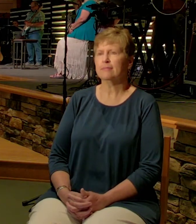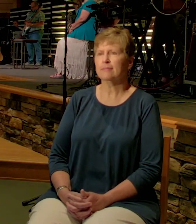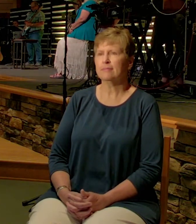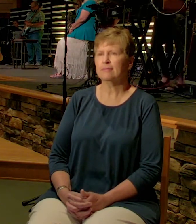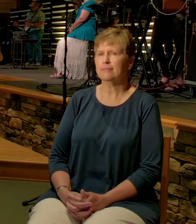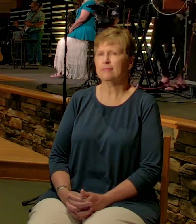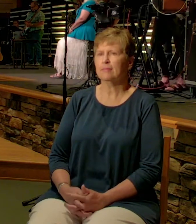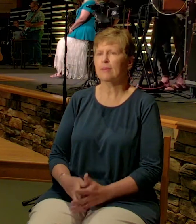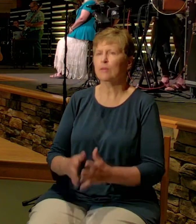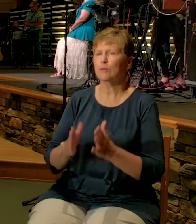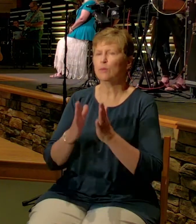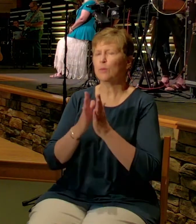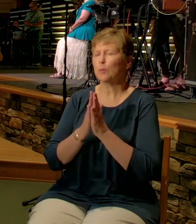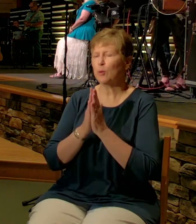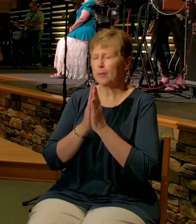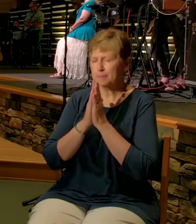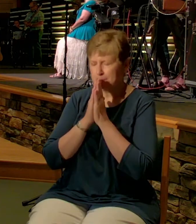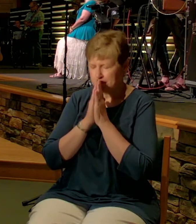Will you bow your heads and pray with me?